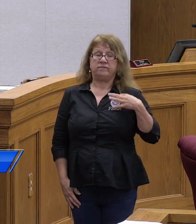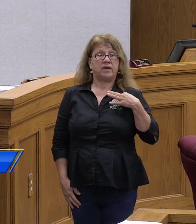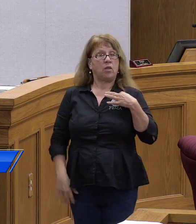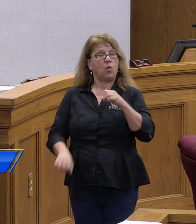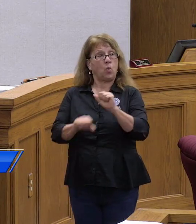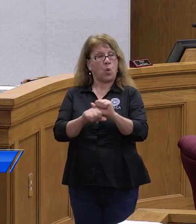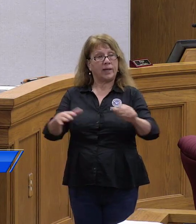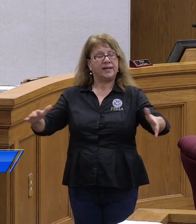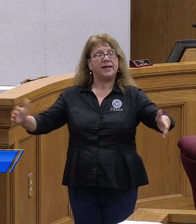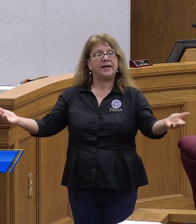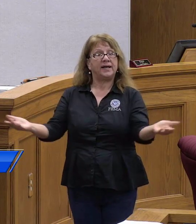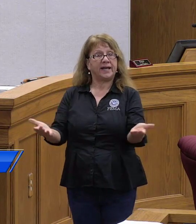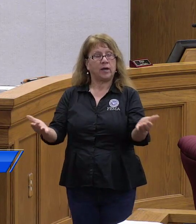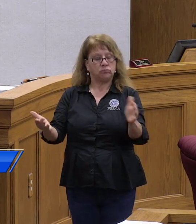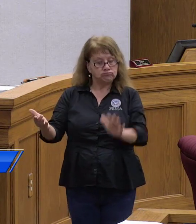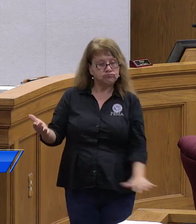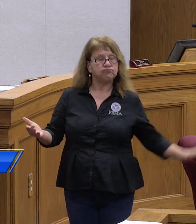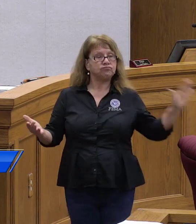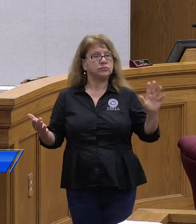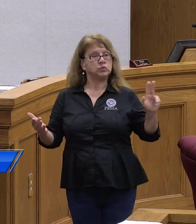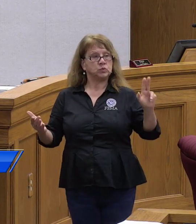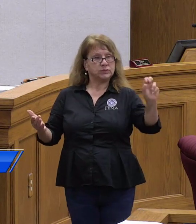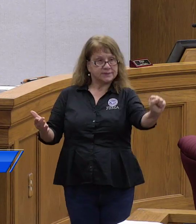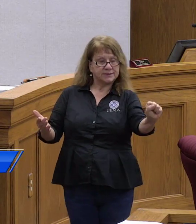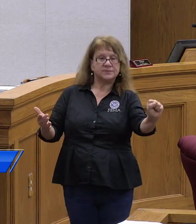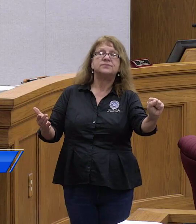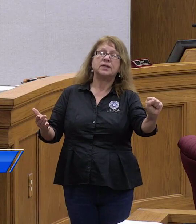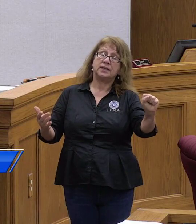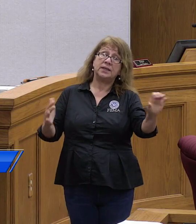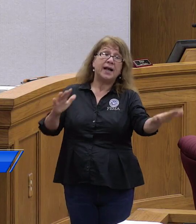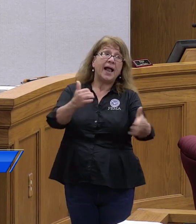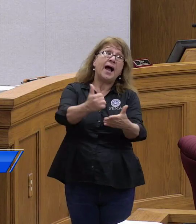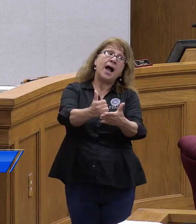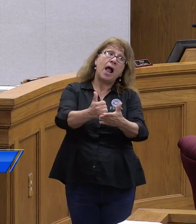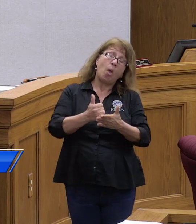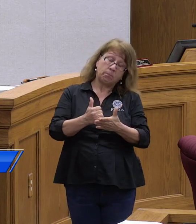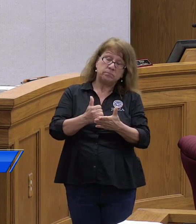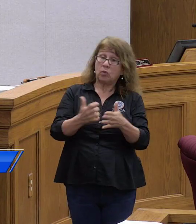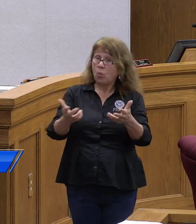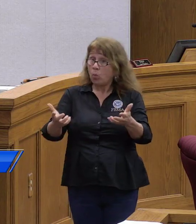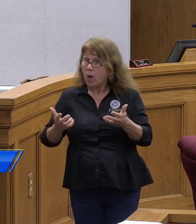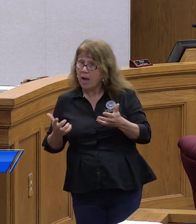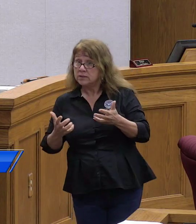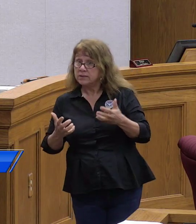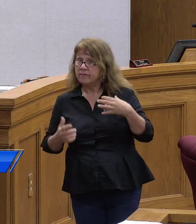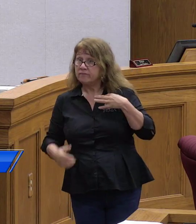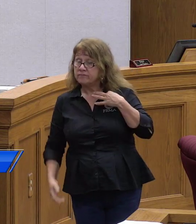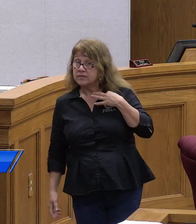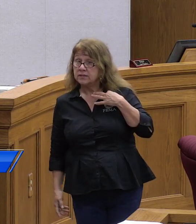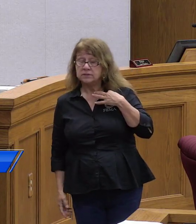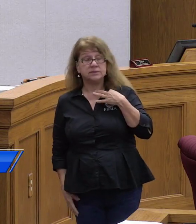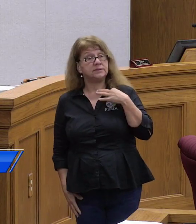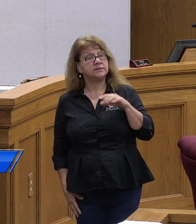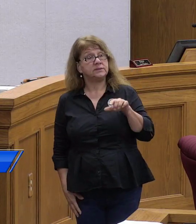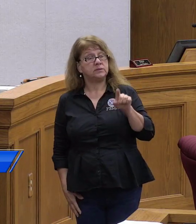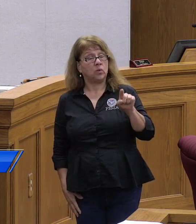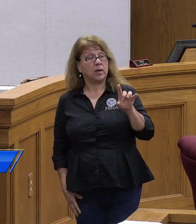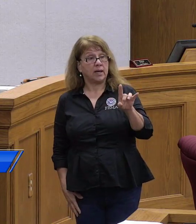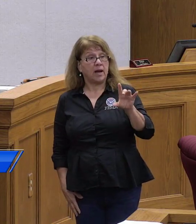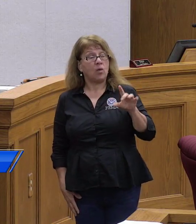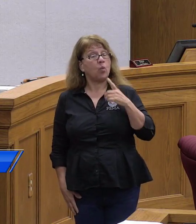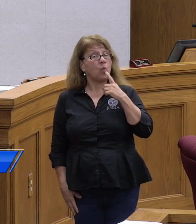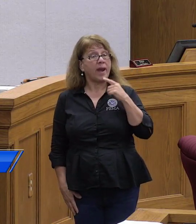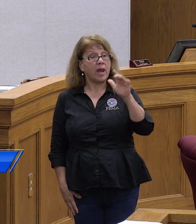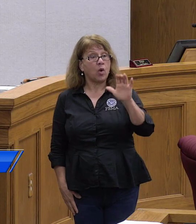working this recovery mission. And as always, we clearly could always use the help, and anyone interested in volunteering can do so by dialing